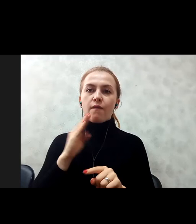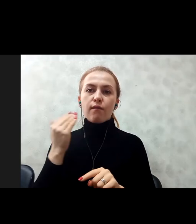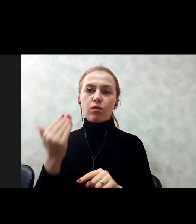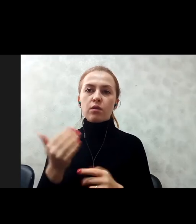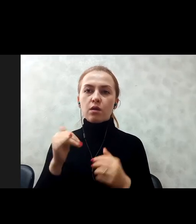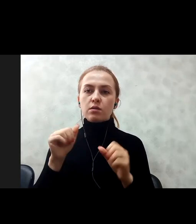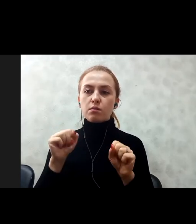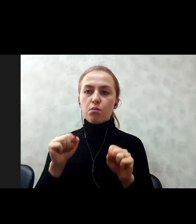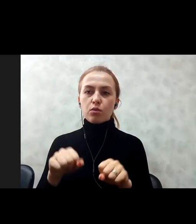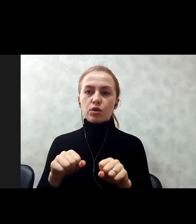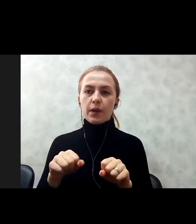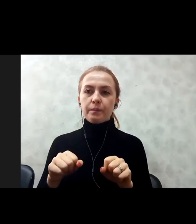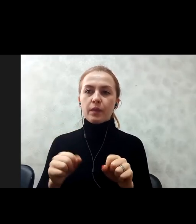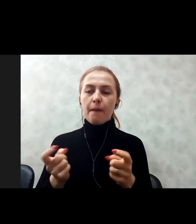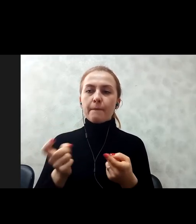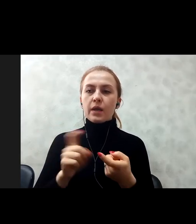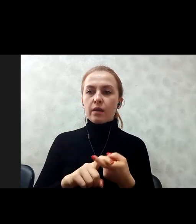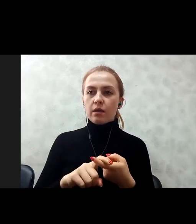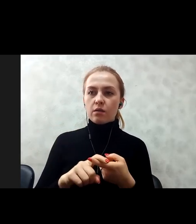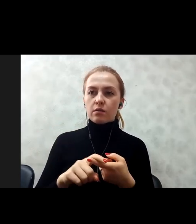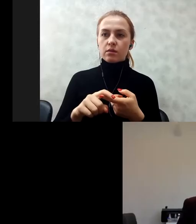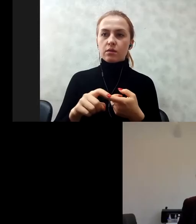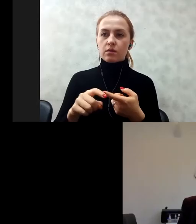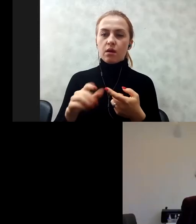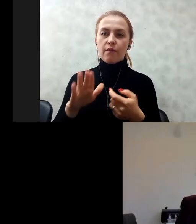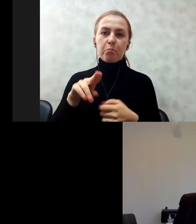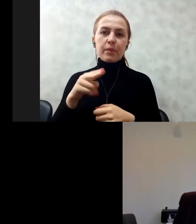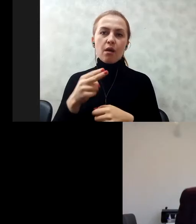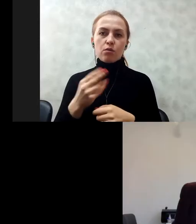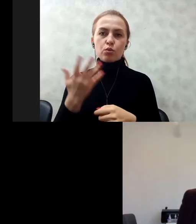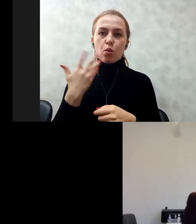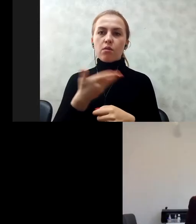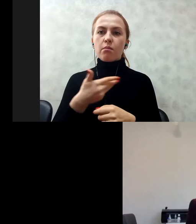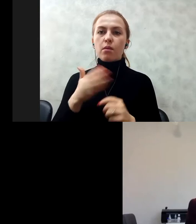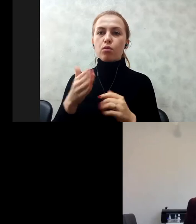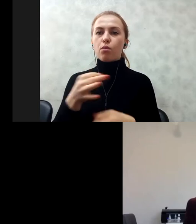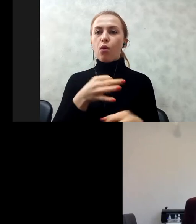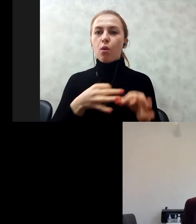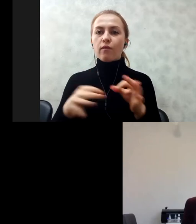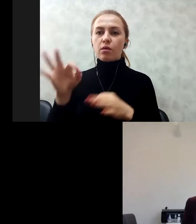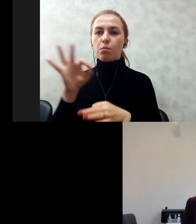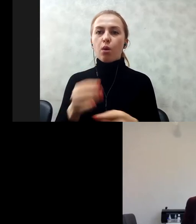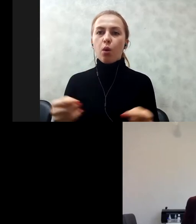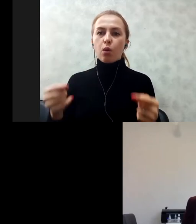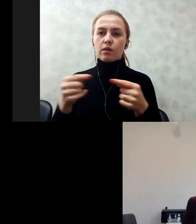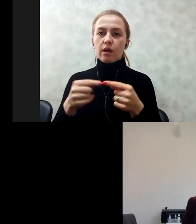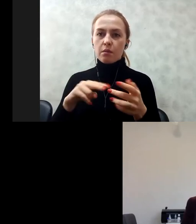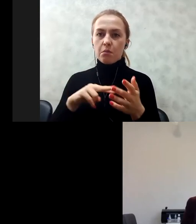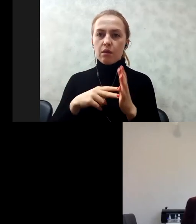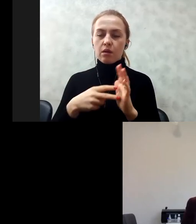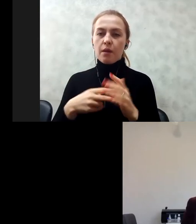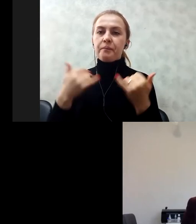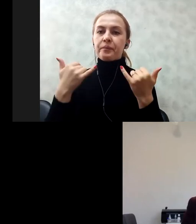concrete plans and her opinions. But please, if you have questions, it's time to ask them